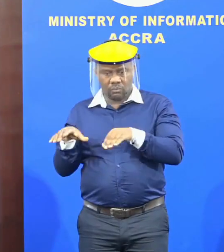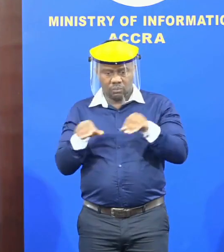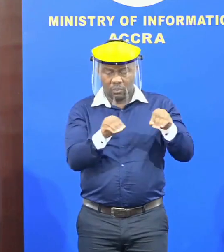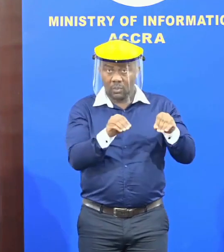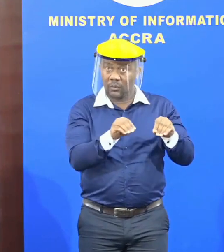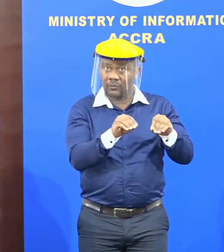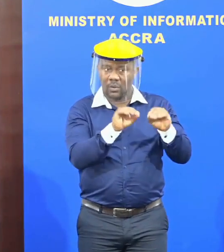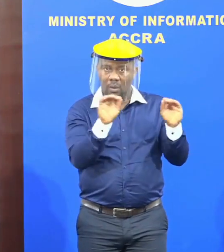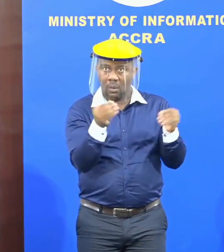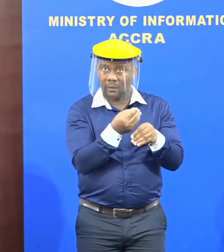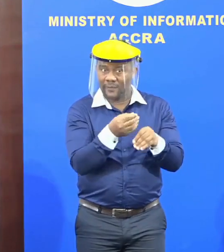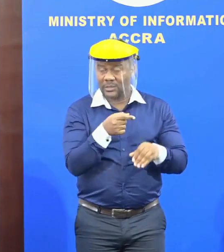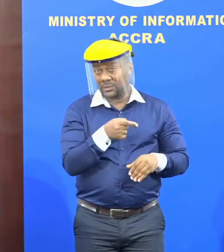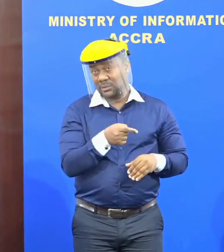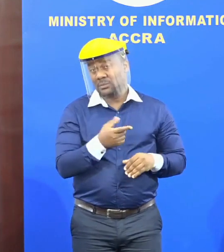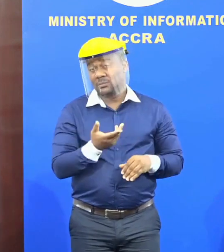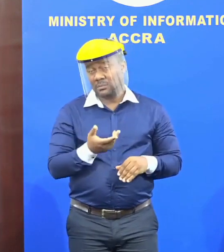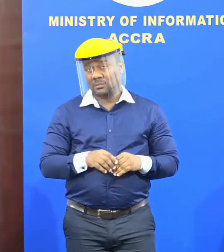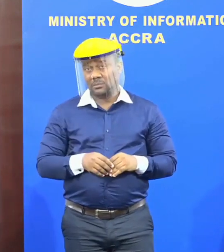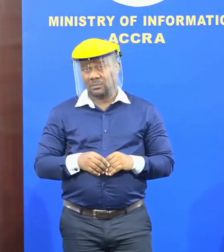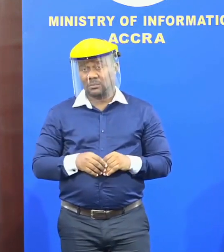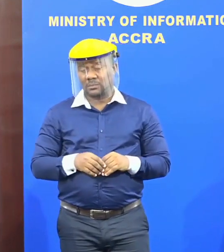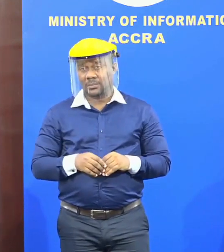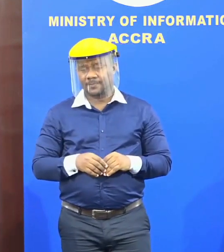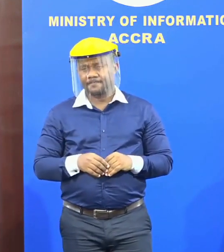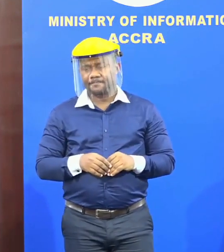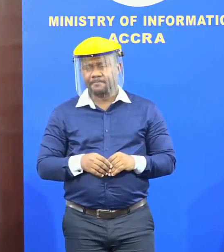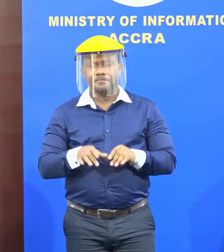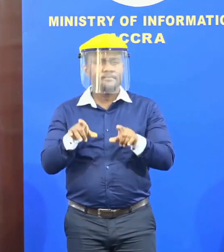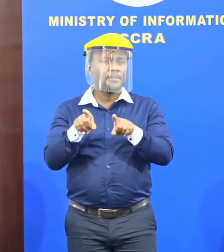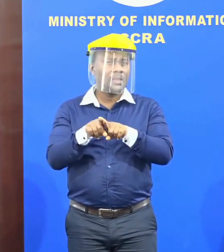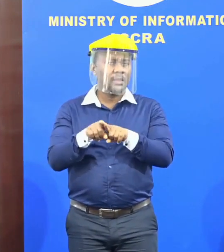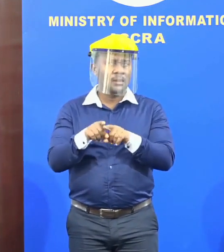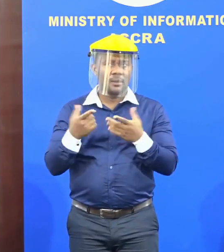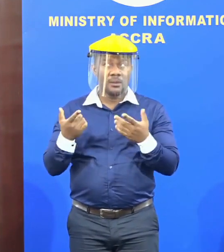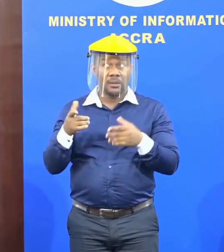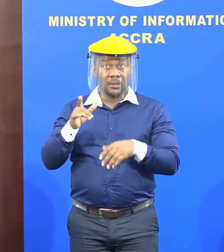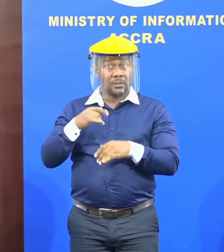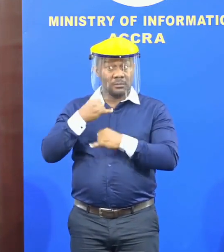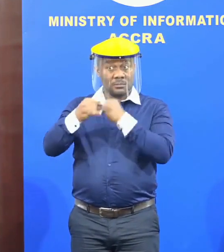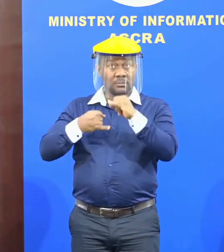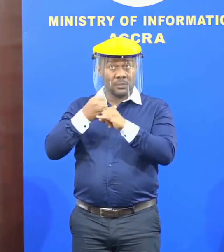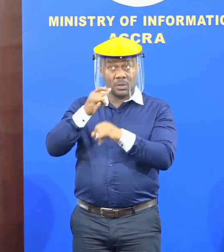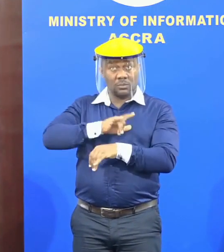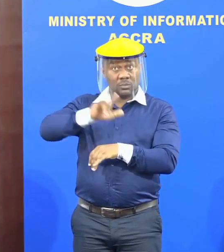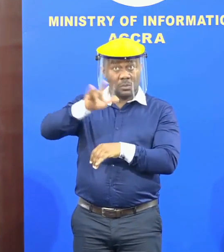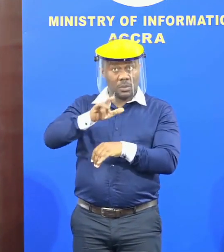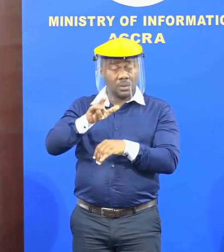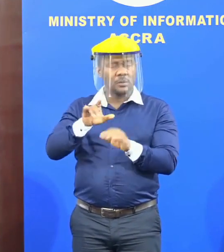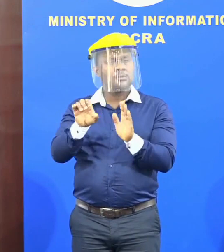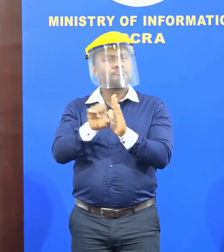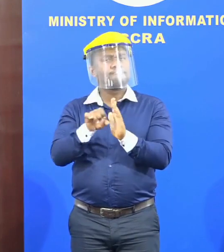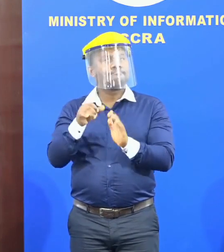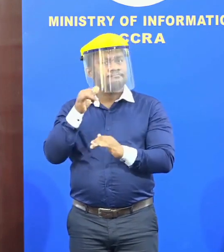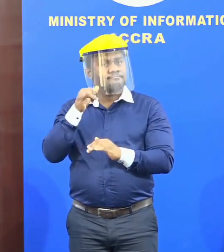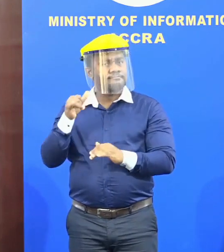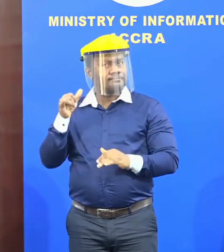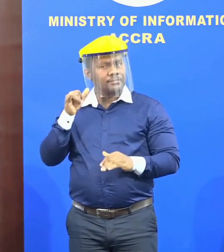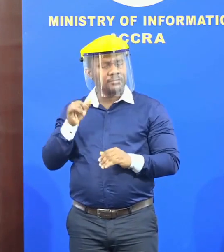we need to look at that. There's also recorded some decline in international travel. For example, yesterday, they